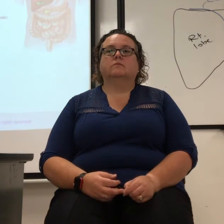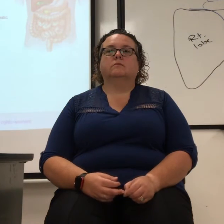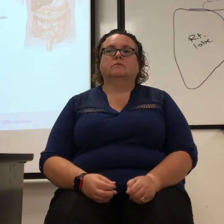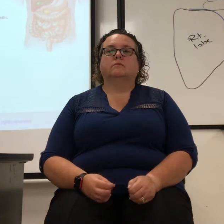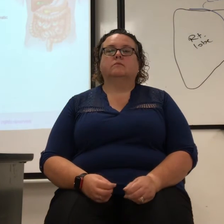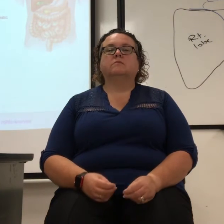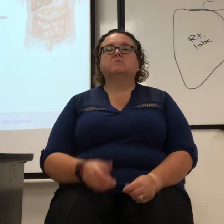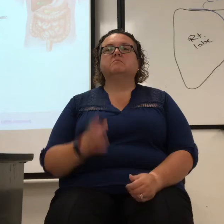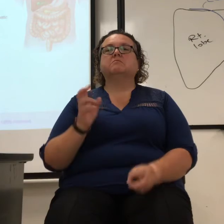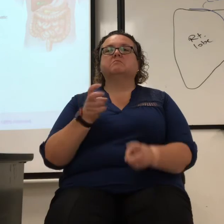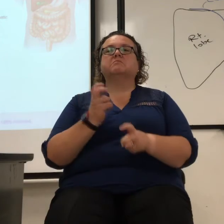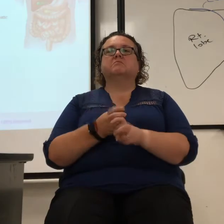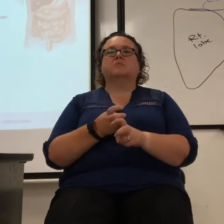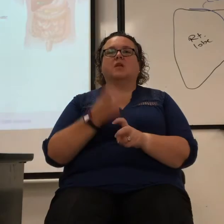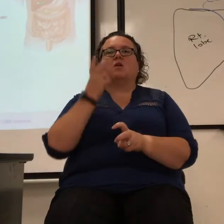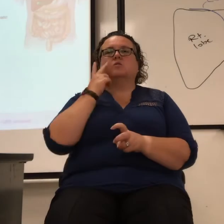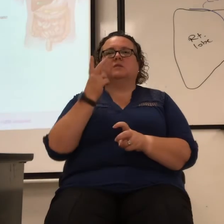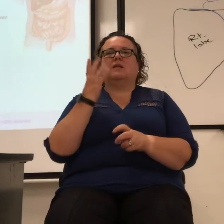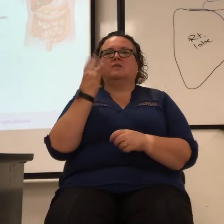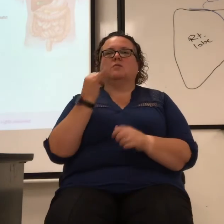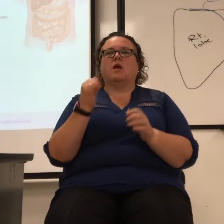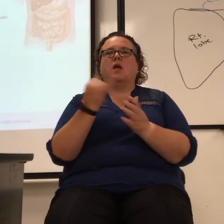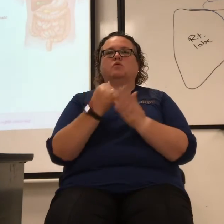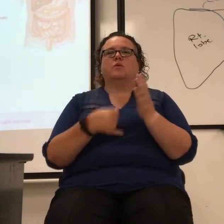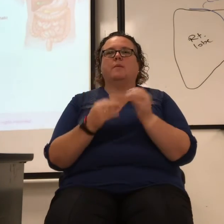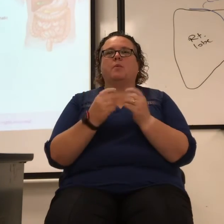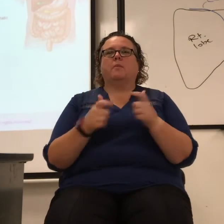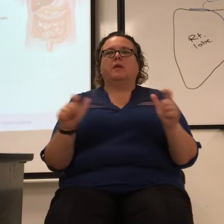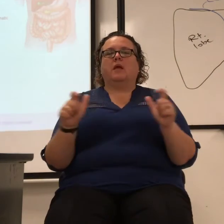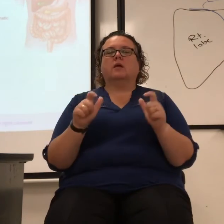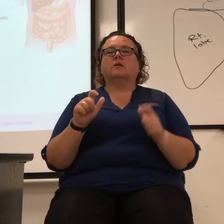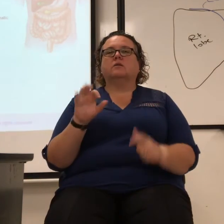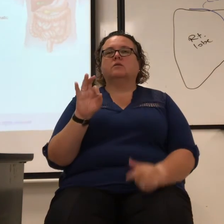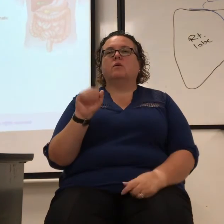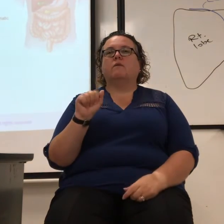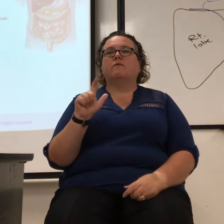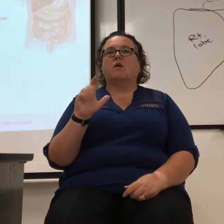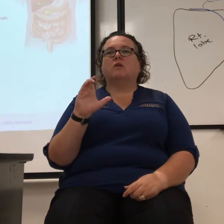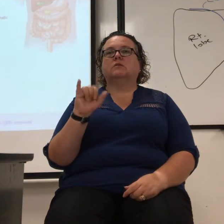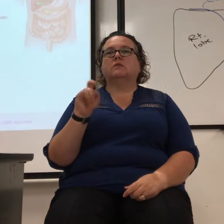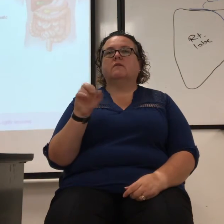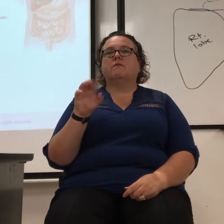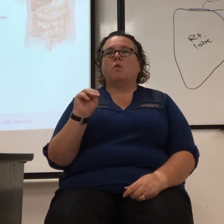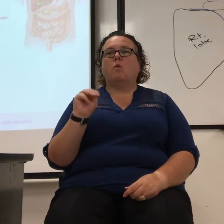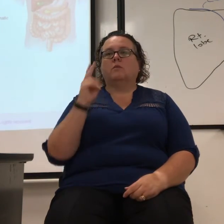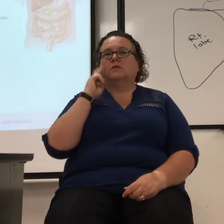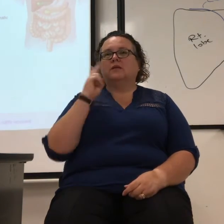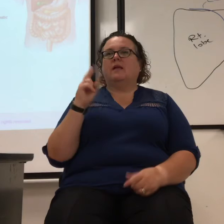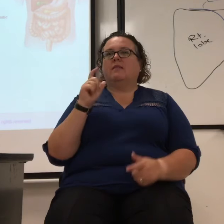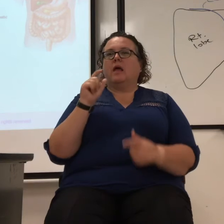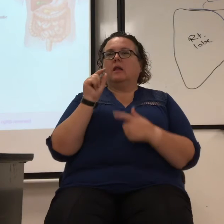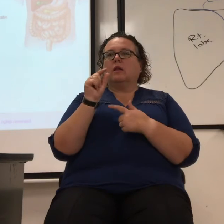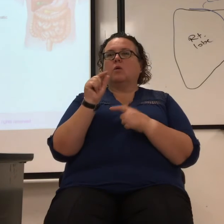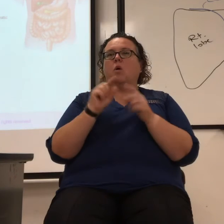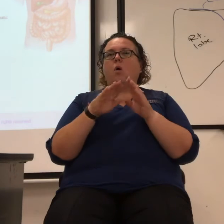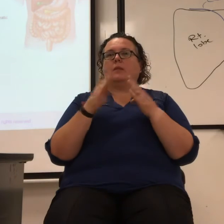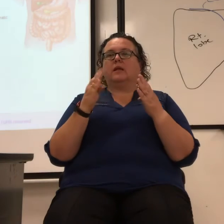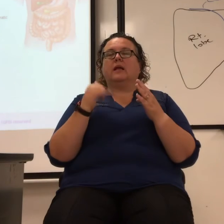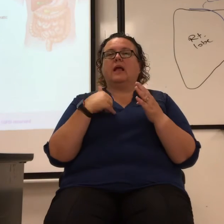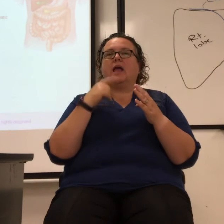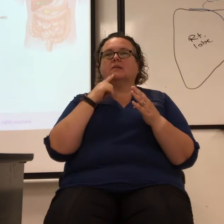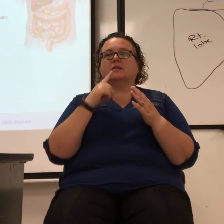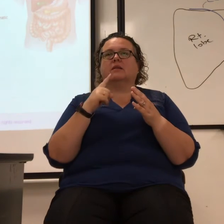It's kind of hard to see, it's why I drew it a little bit bigger. So falciform, a little opening there, contains the